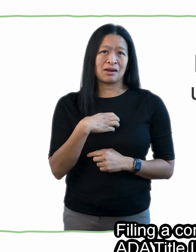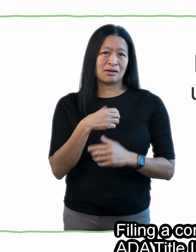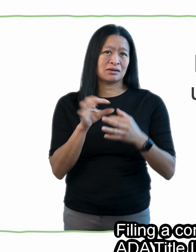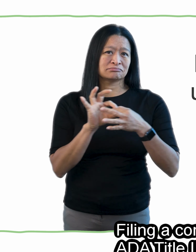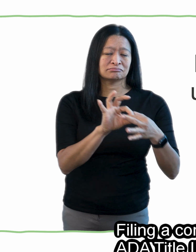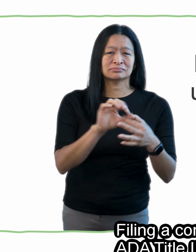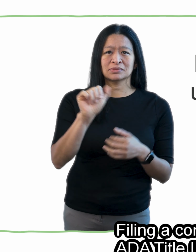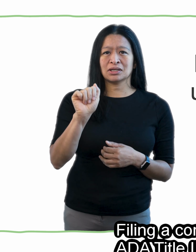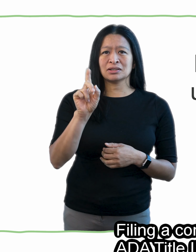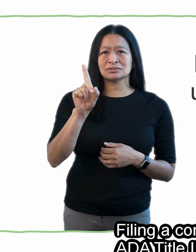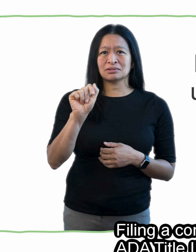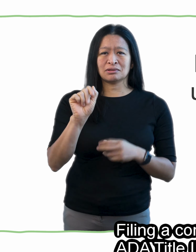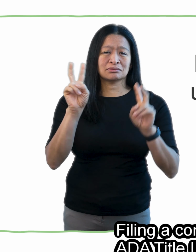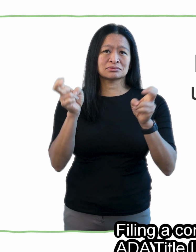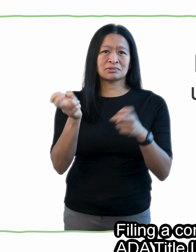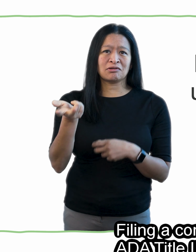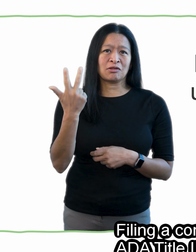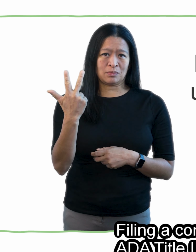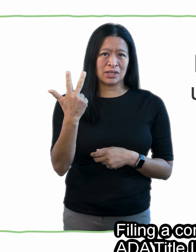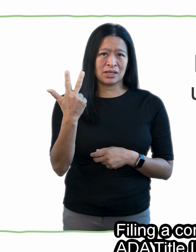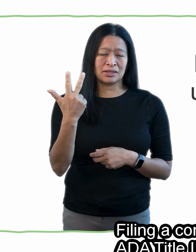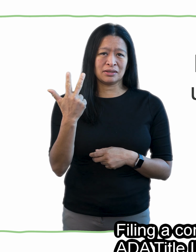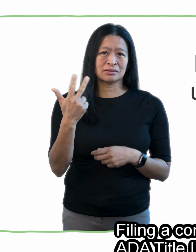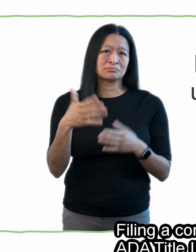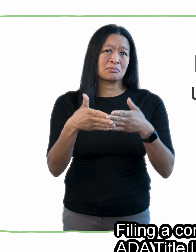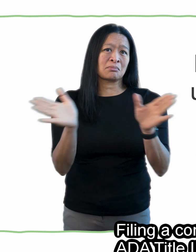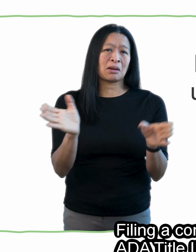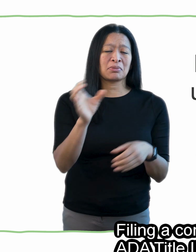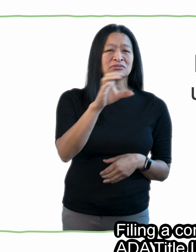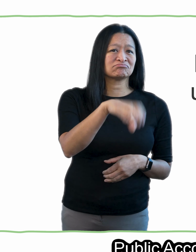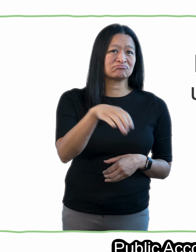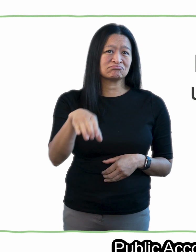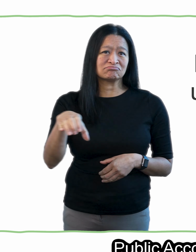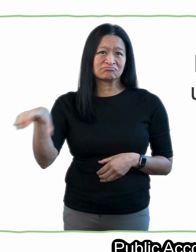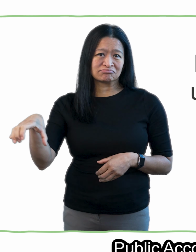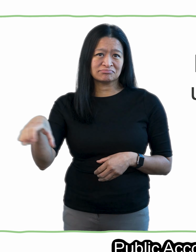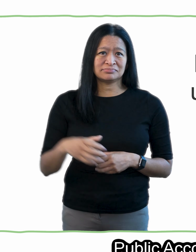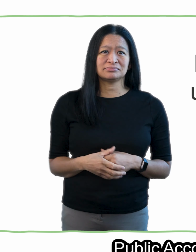Filing a complaint under ADA Title III Public Accommodations.